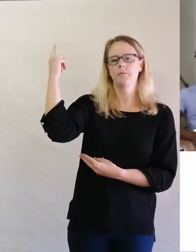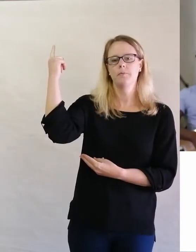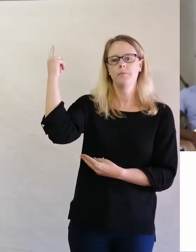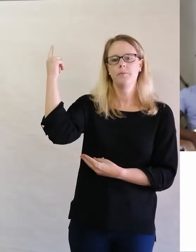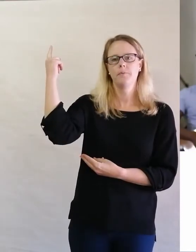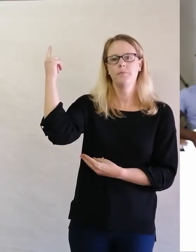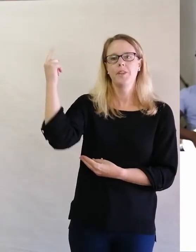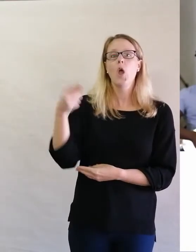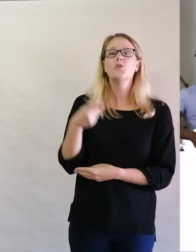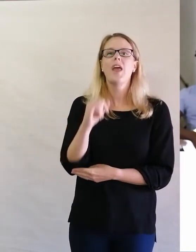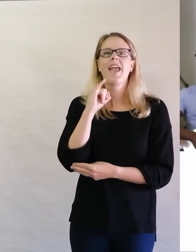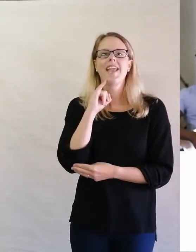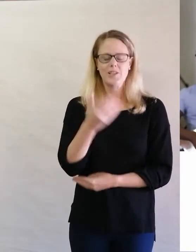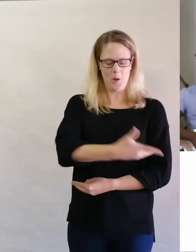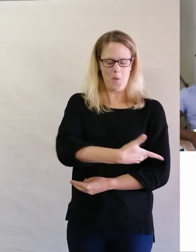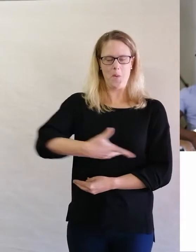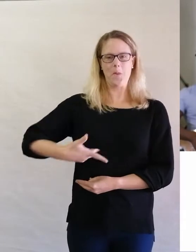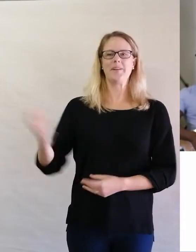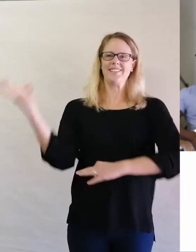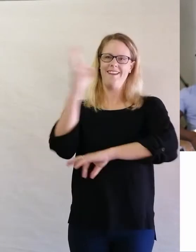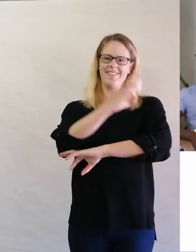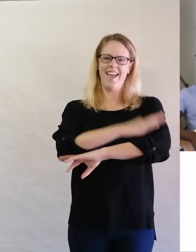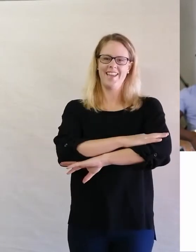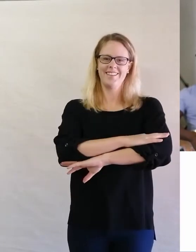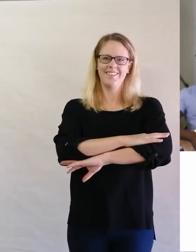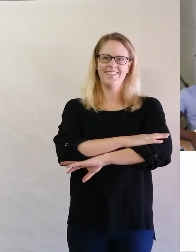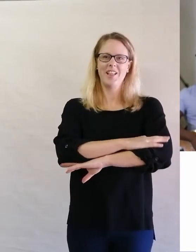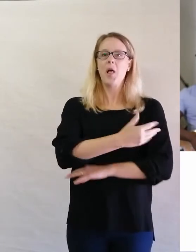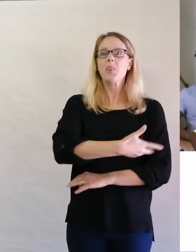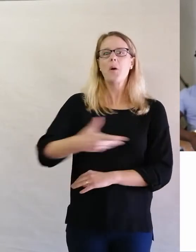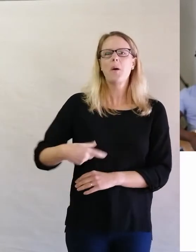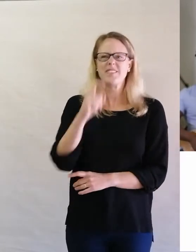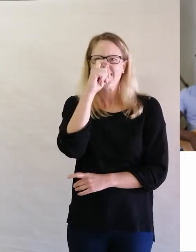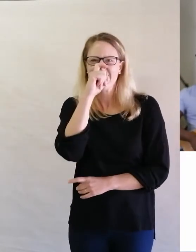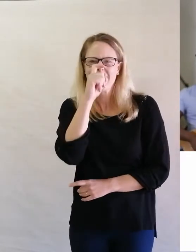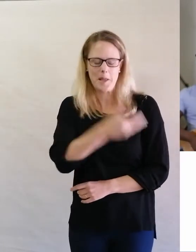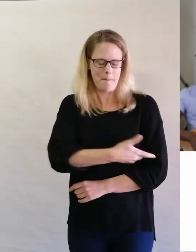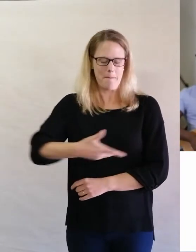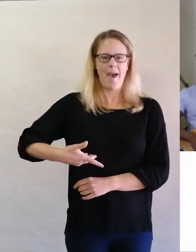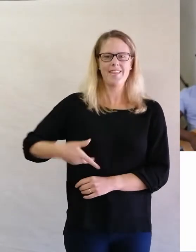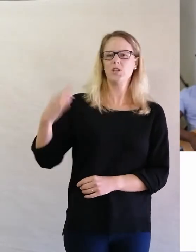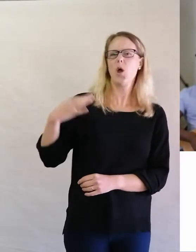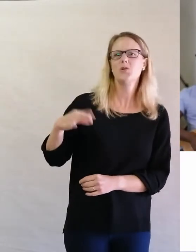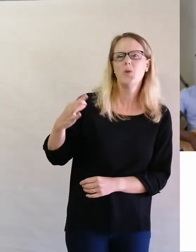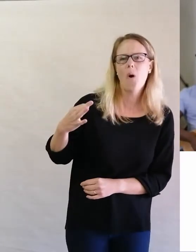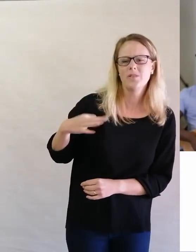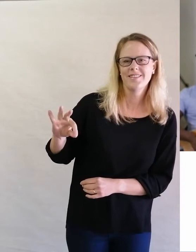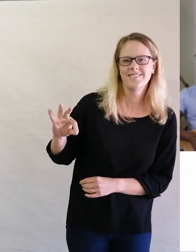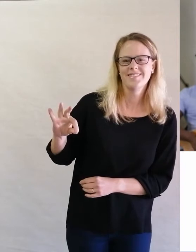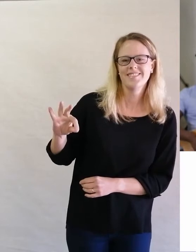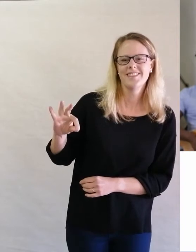It's National Women's Day today. So women, girls, sisters, mothers, daughters, aunts,